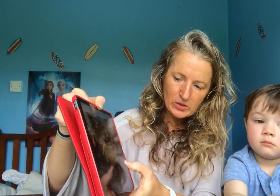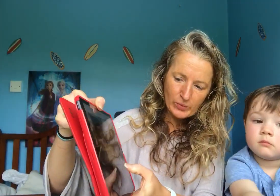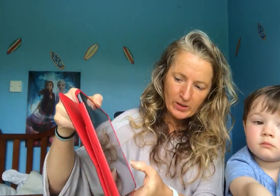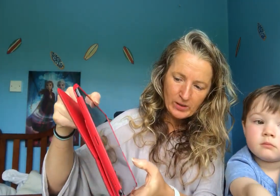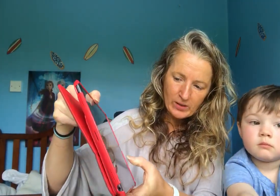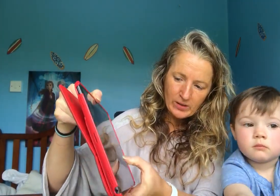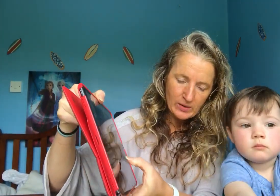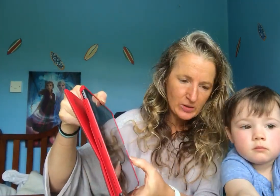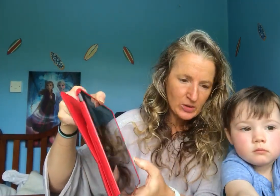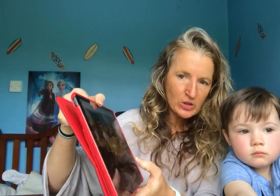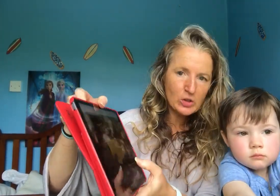doing?